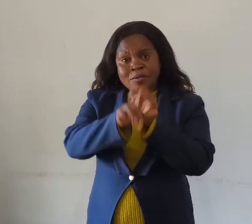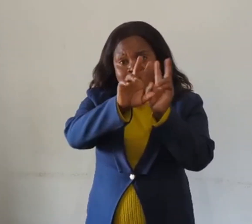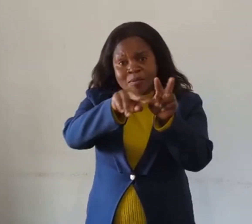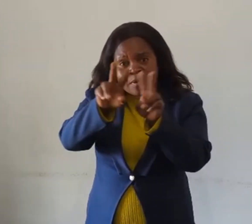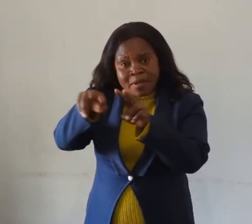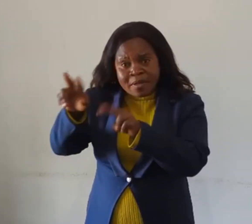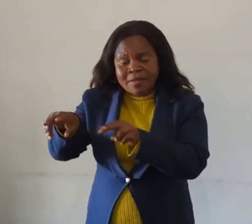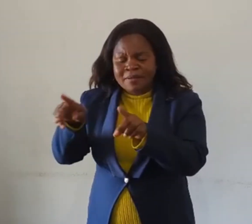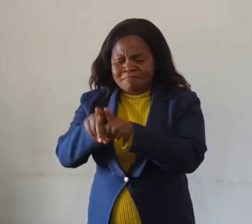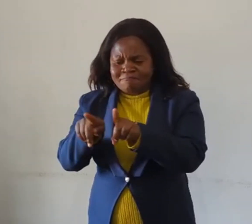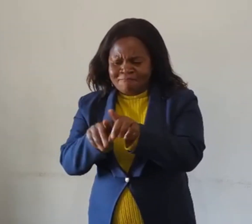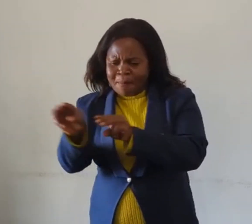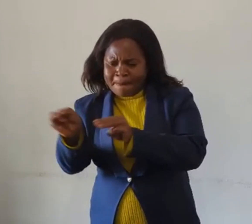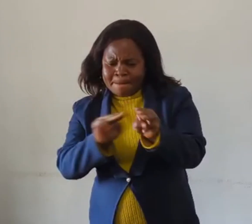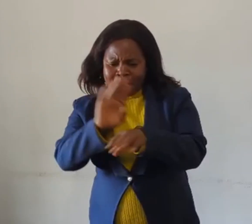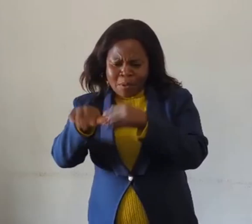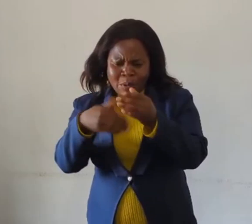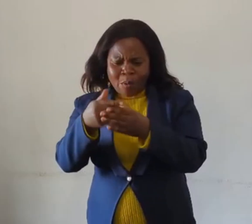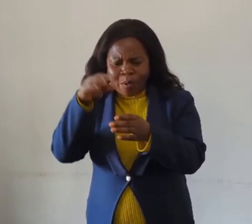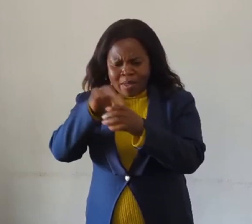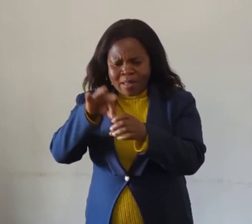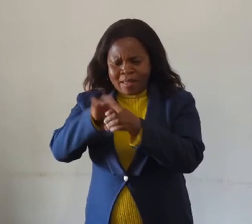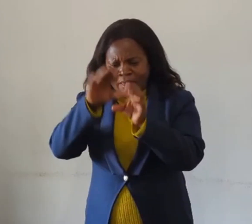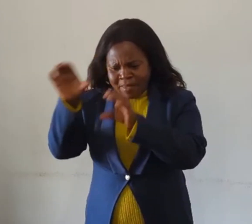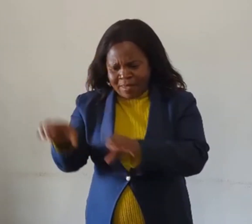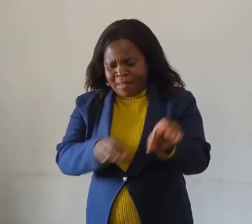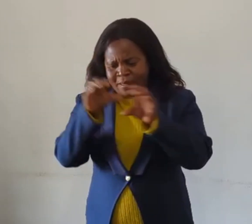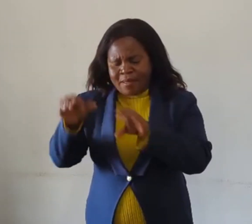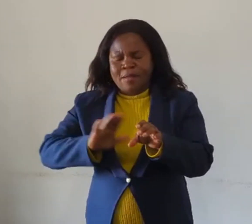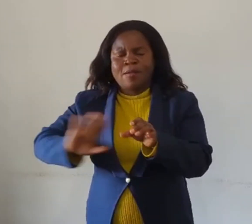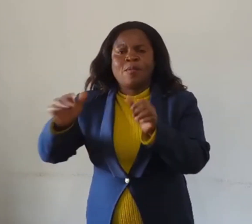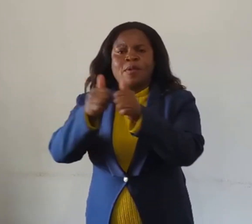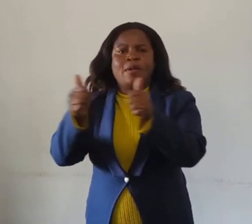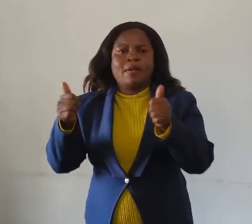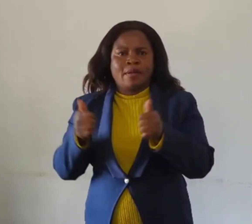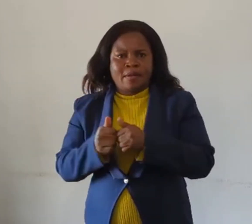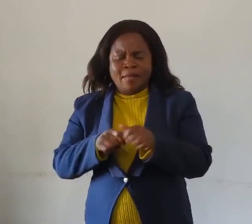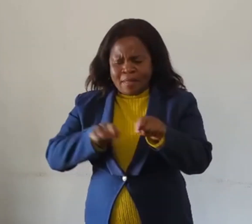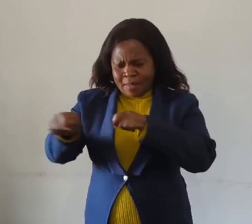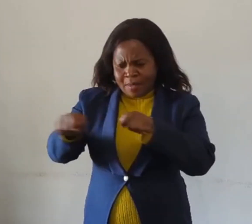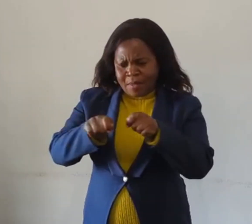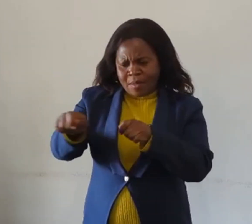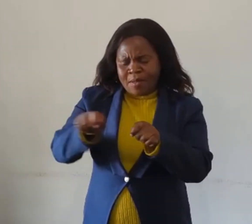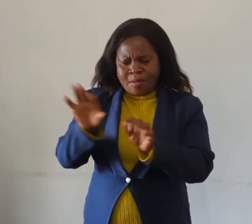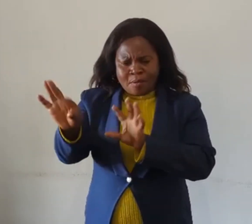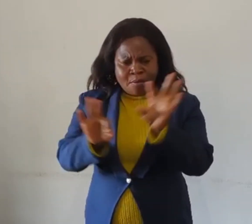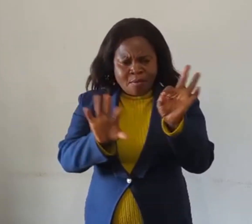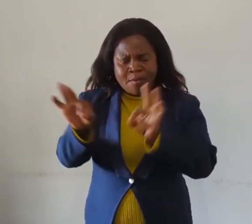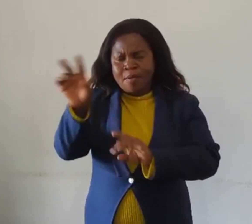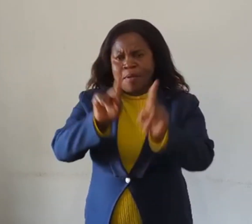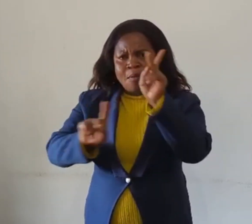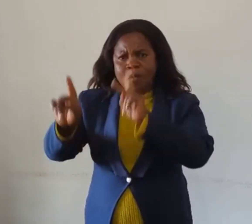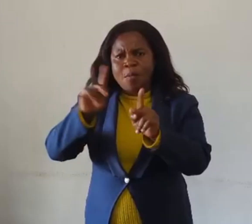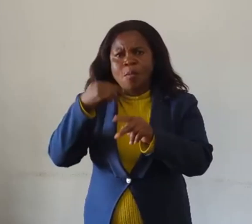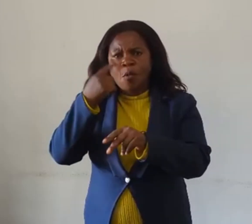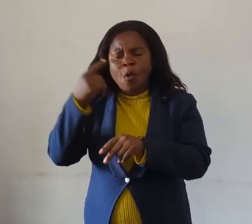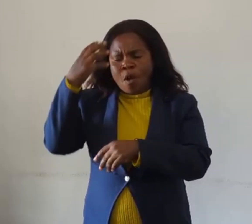activities in their area, handling the nomination of candidates who are officially approved to contest